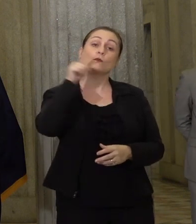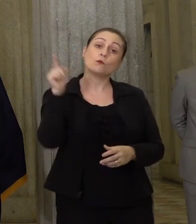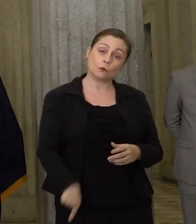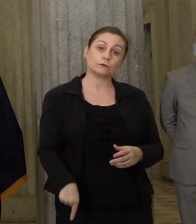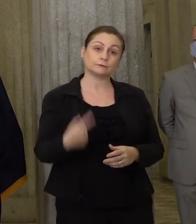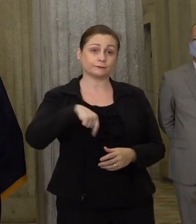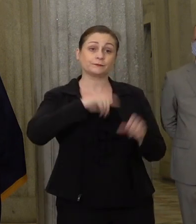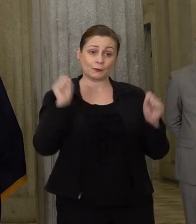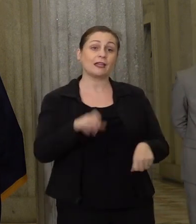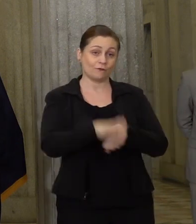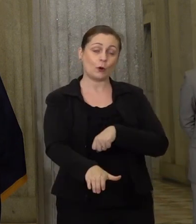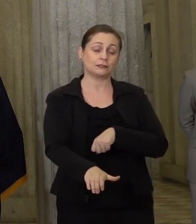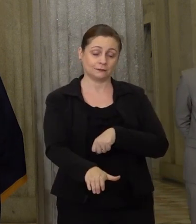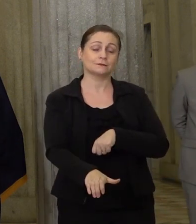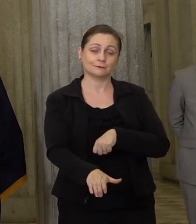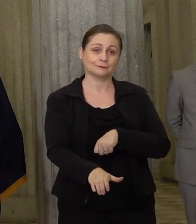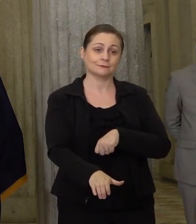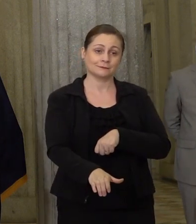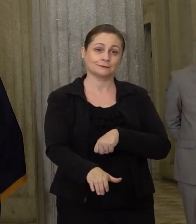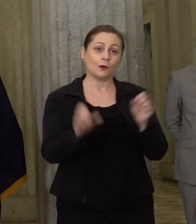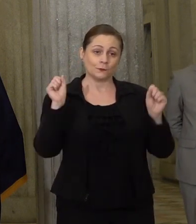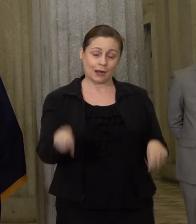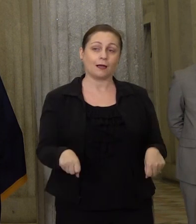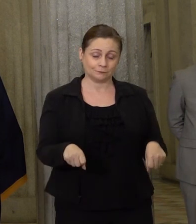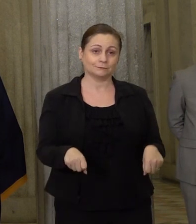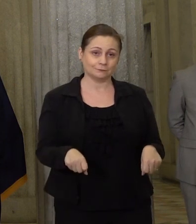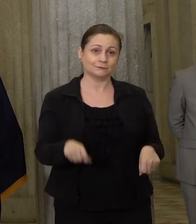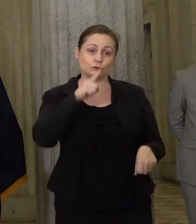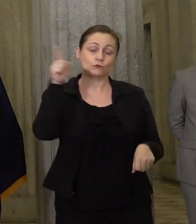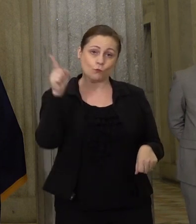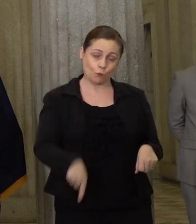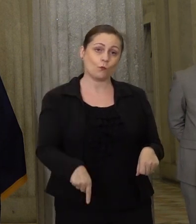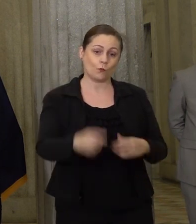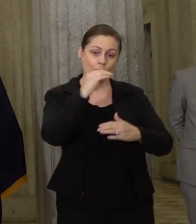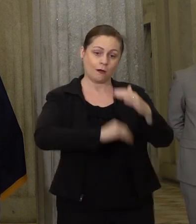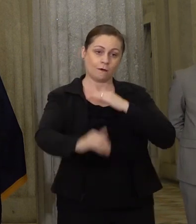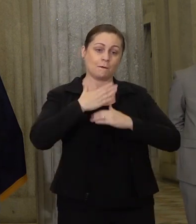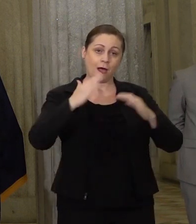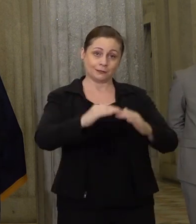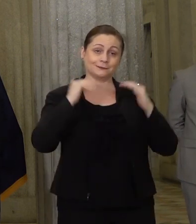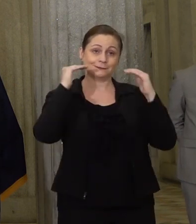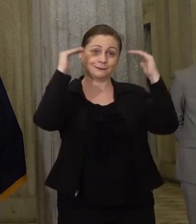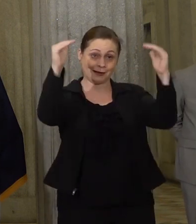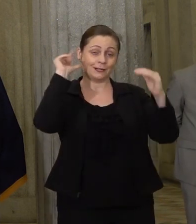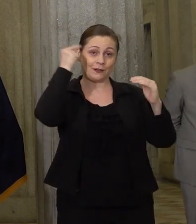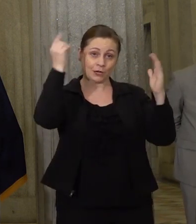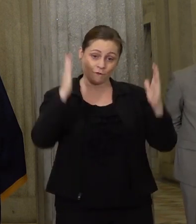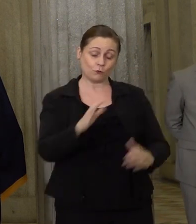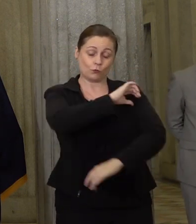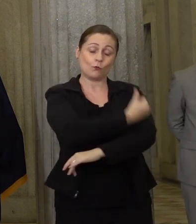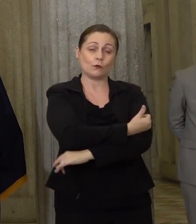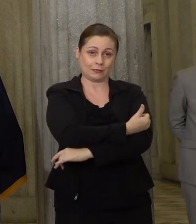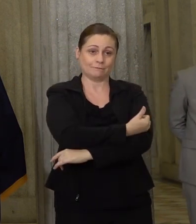we can enforce this ordinance, this rule under the governor's executive